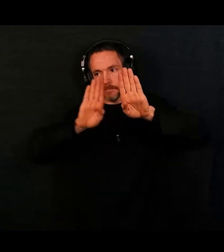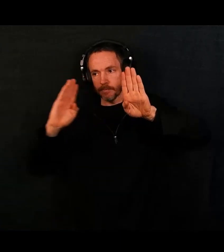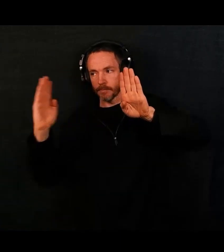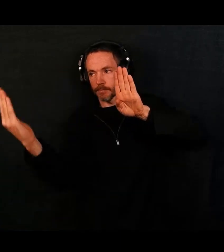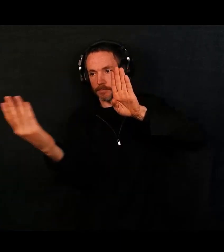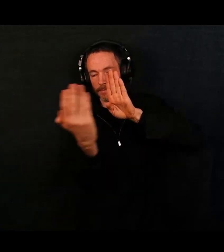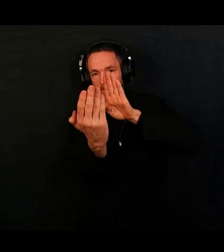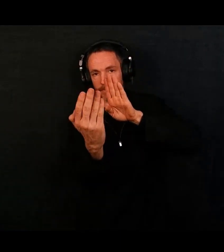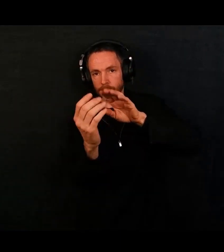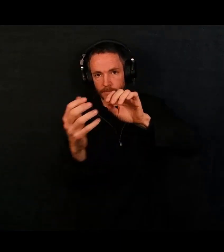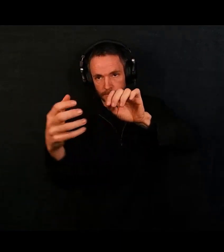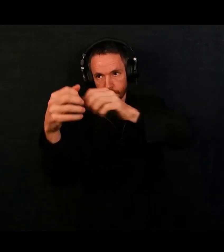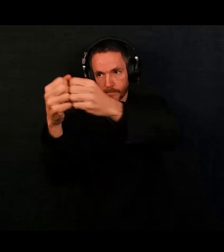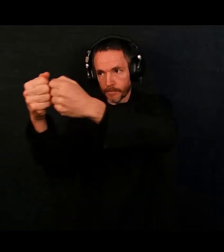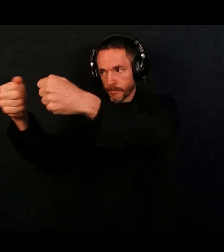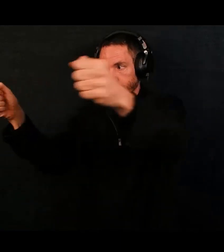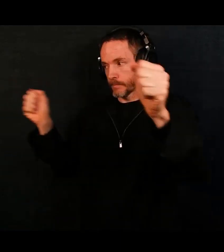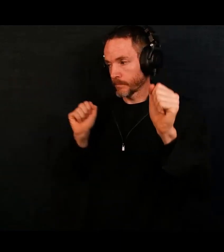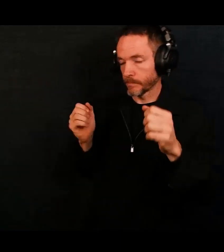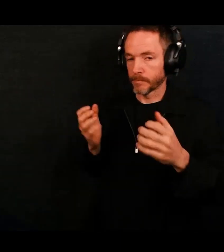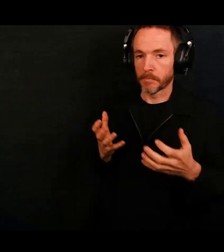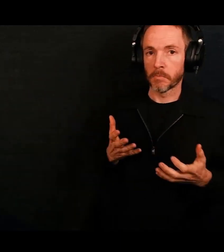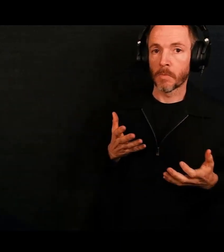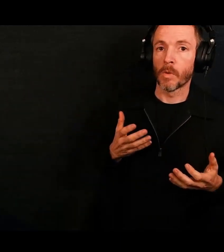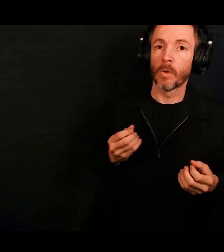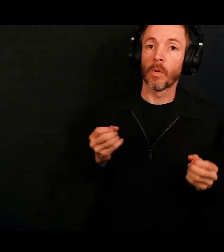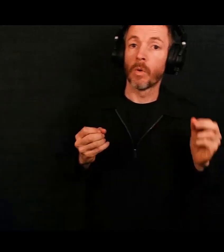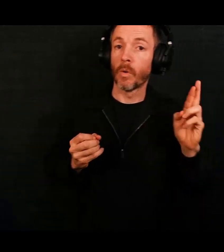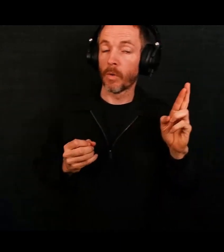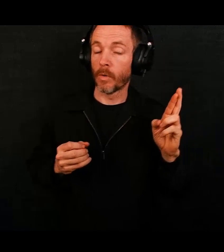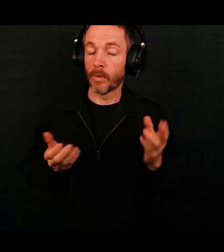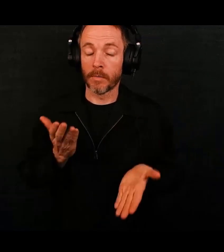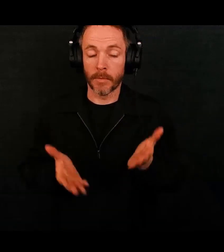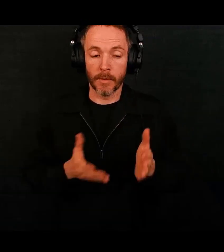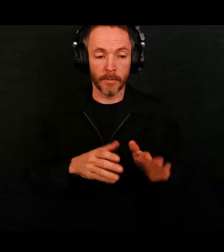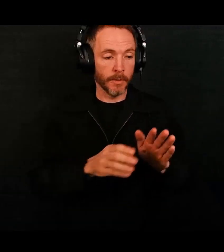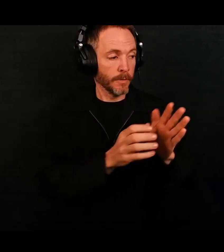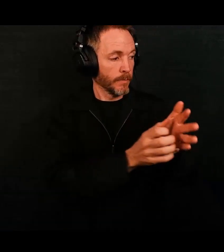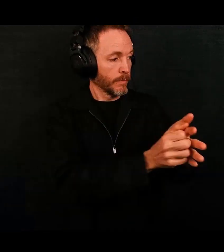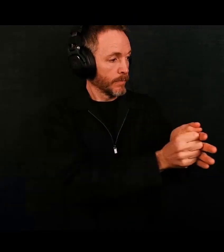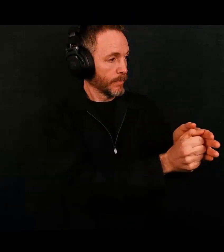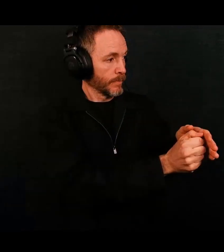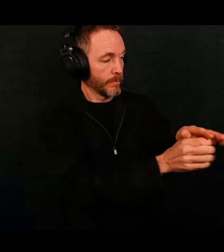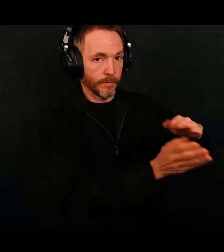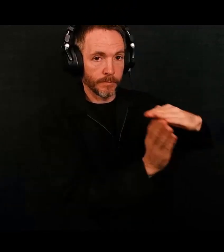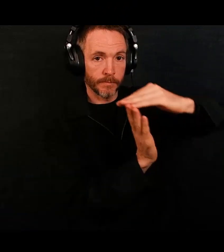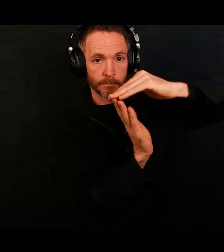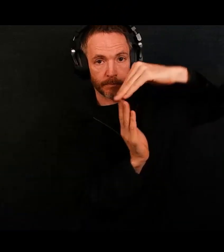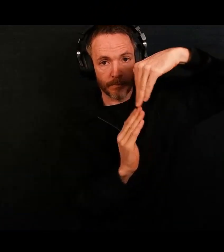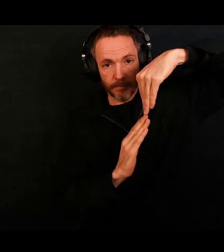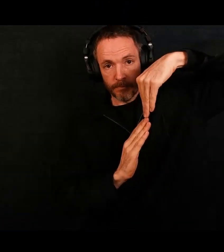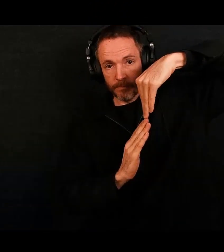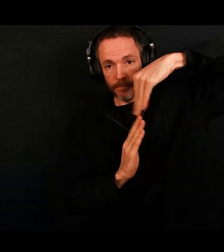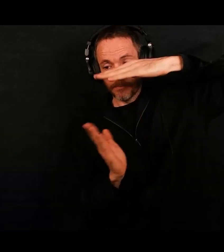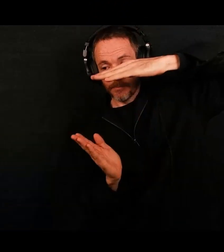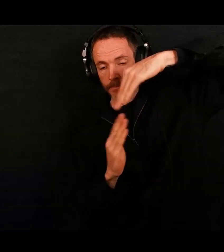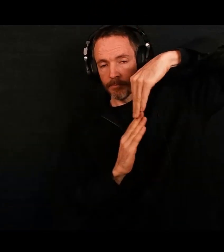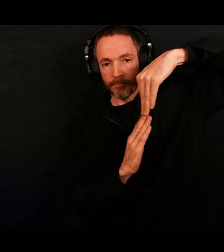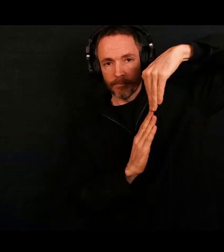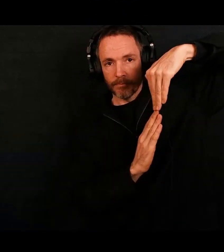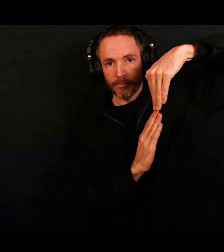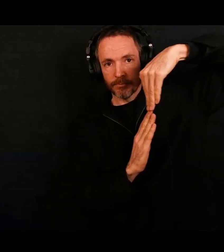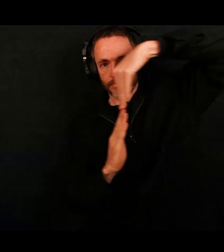Maybe the entire thing slides out and it's curtains along the wall that just accordion when you slide it in, and then